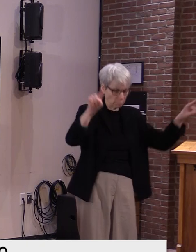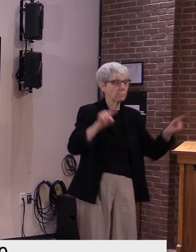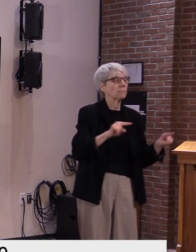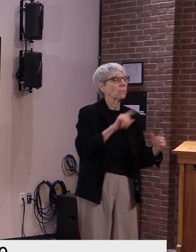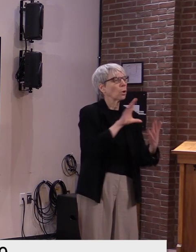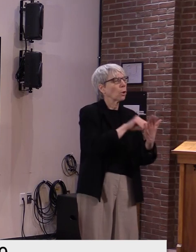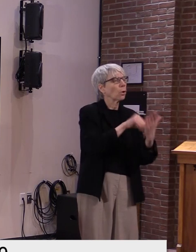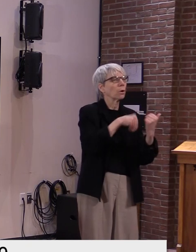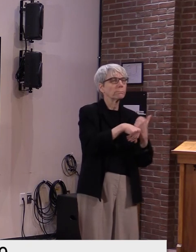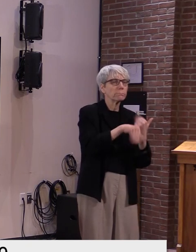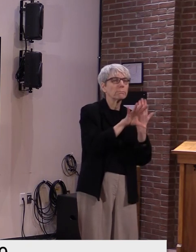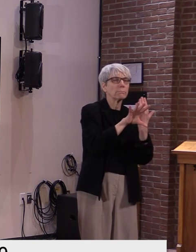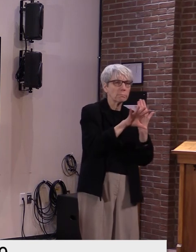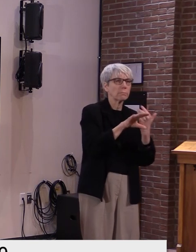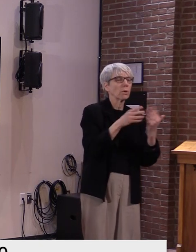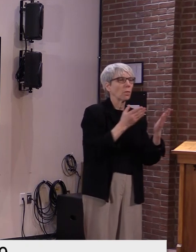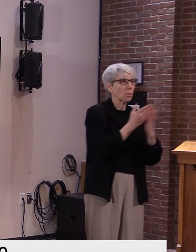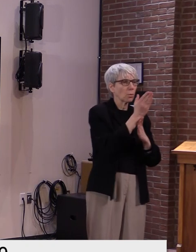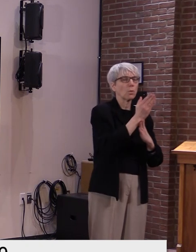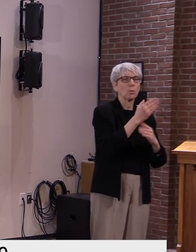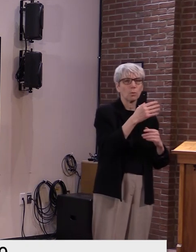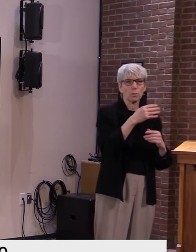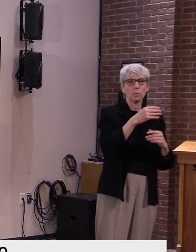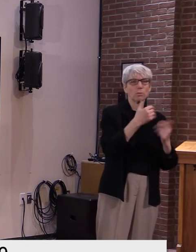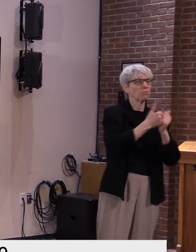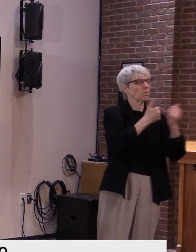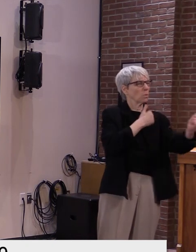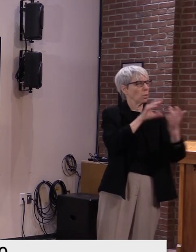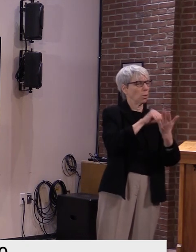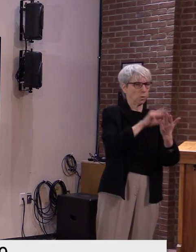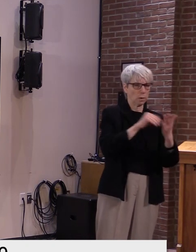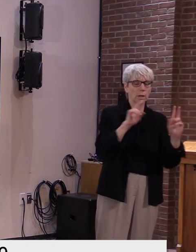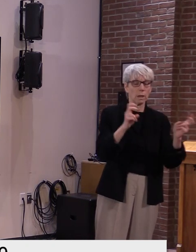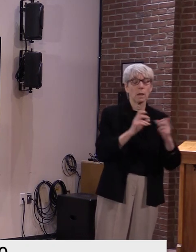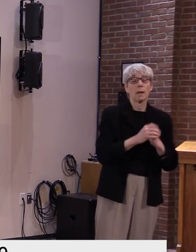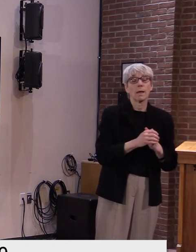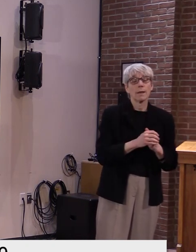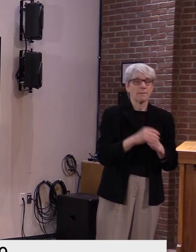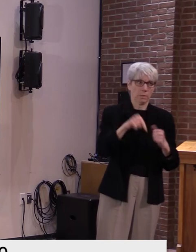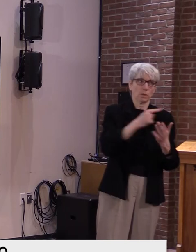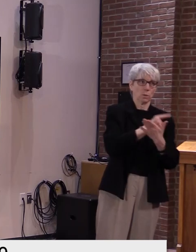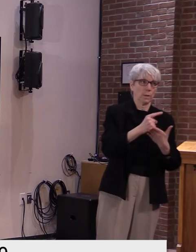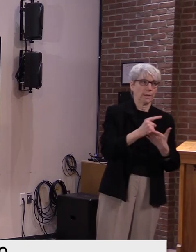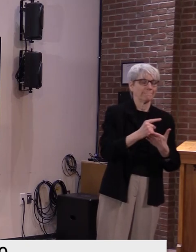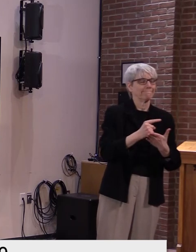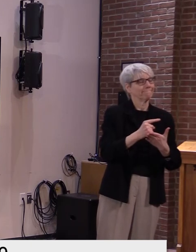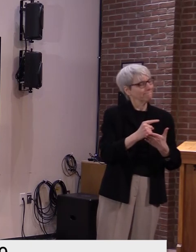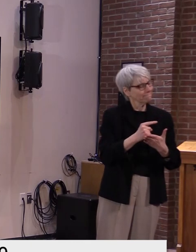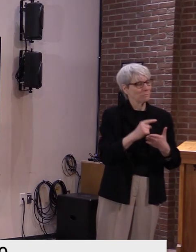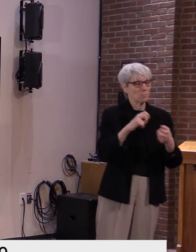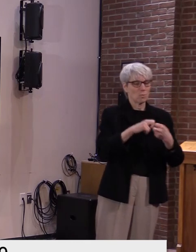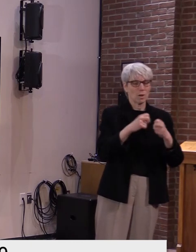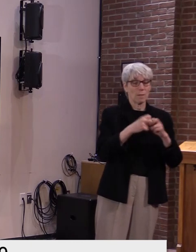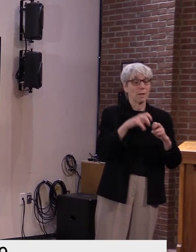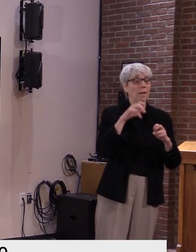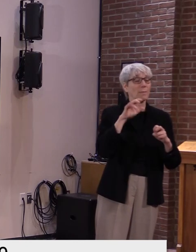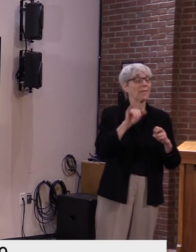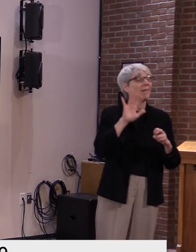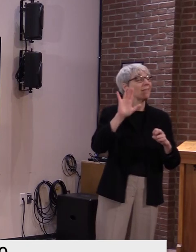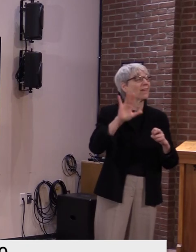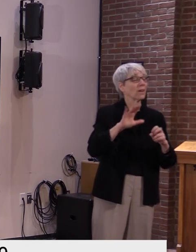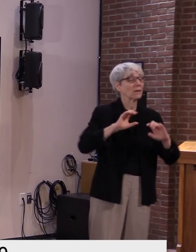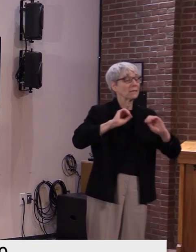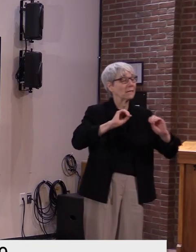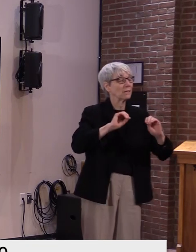students are working on this week. Unfortunately, it's not a not a curriculum that lends itself to being